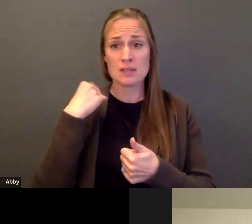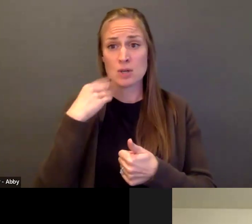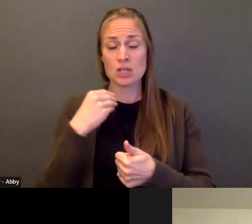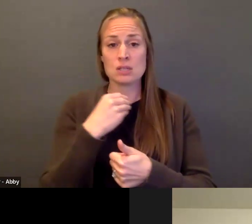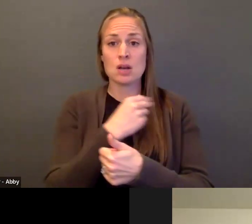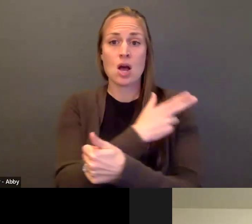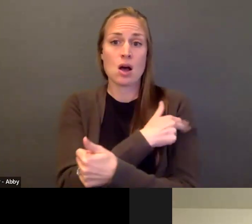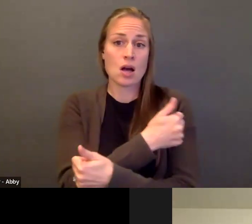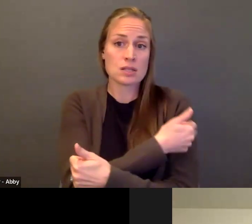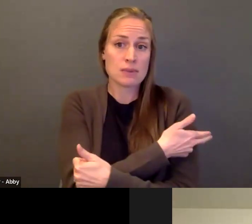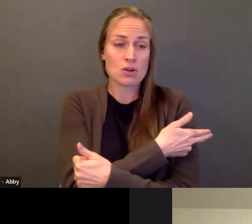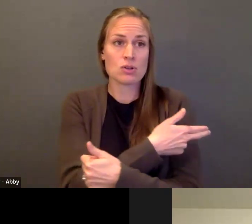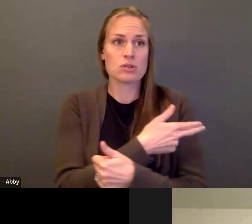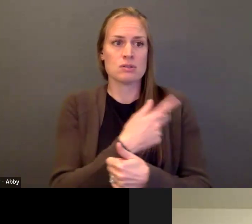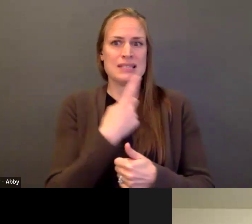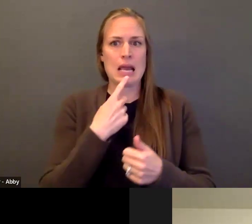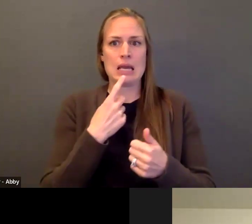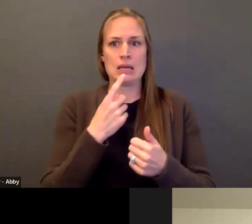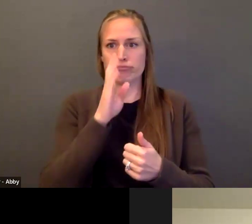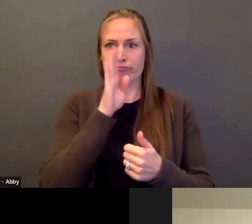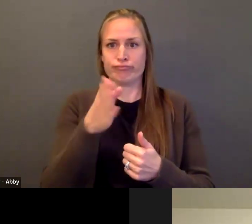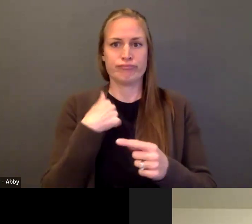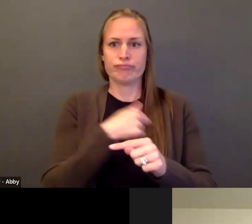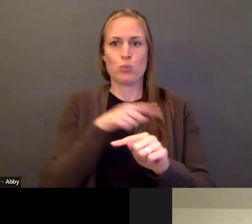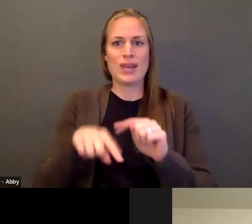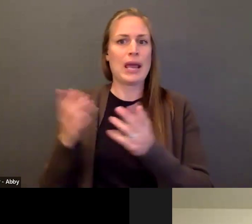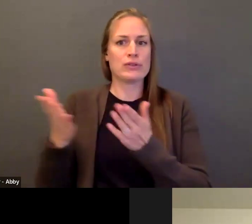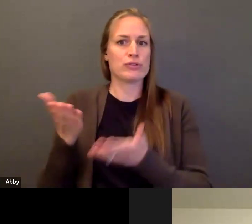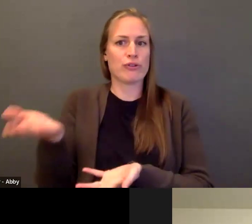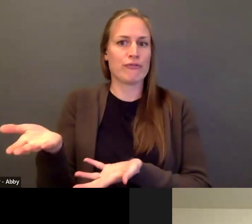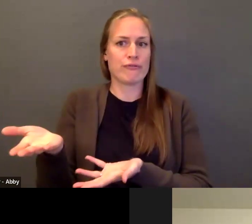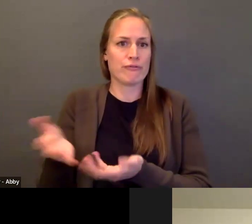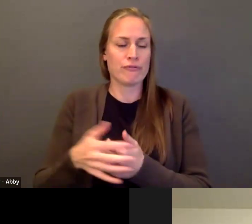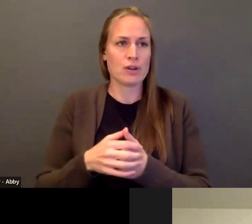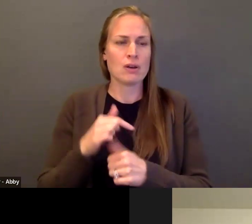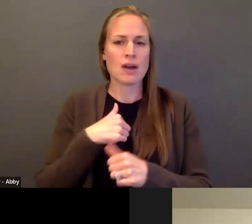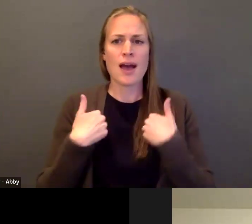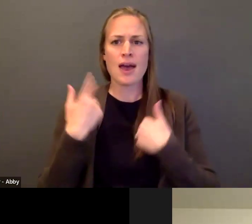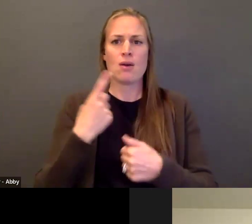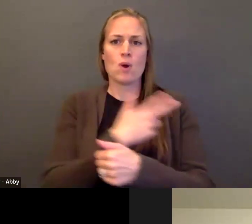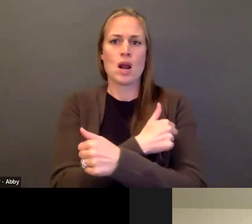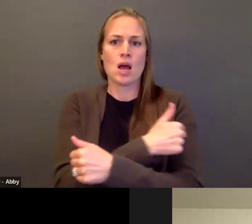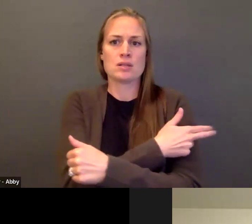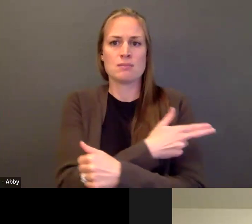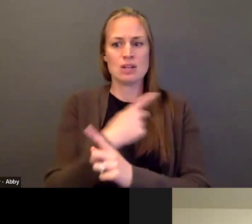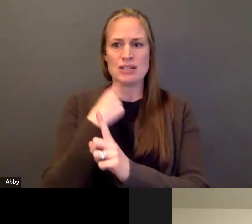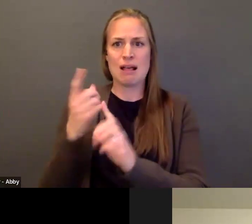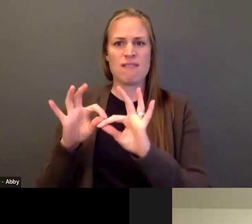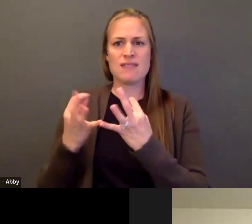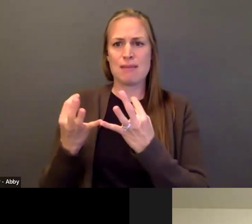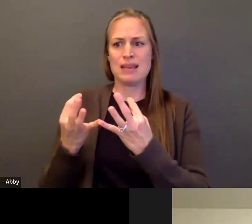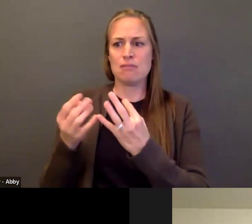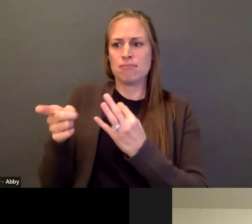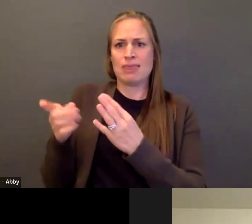and just saying, oh, we can't serve this. And everything. I had one hospital actually tell a family, he has no quality of life. And